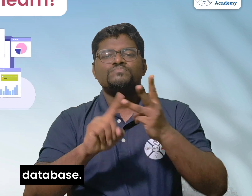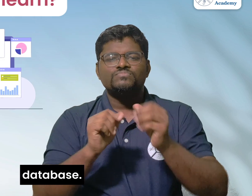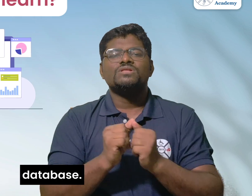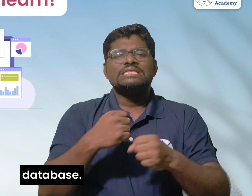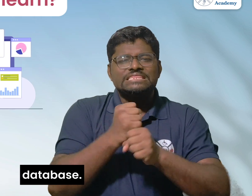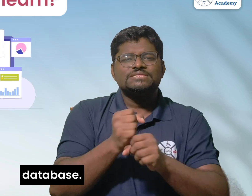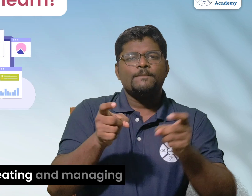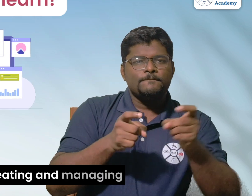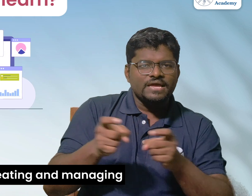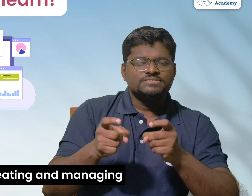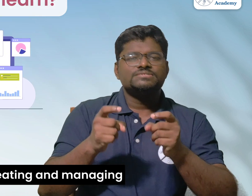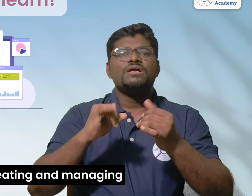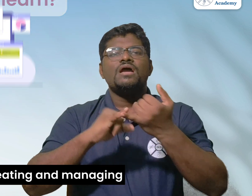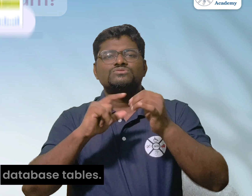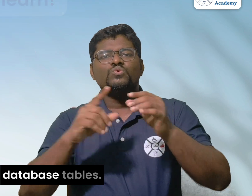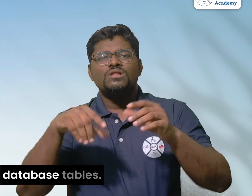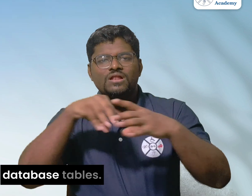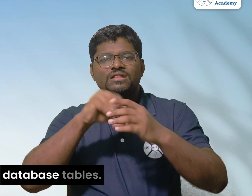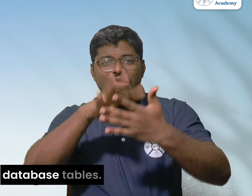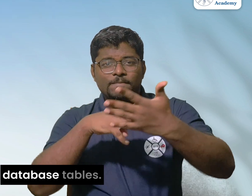database, creating and managing database tables.